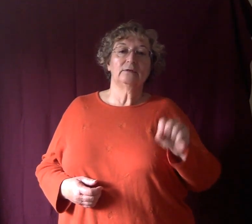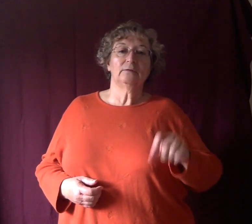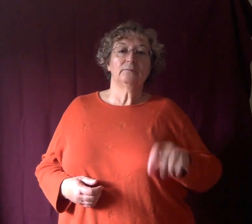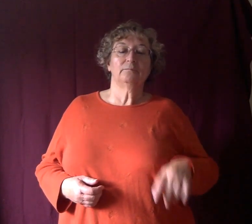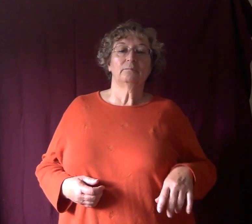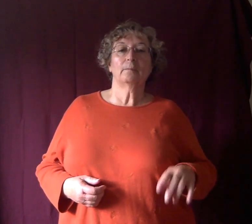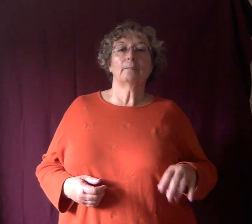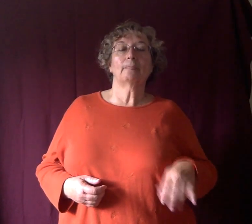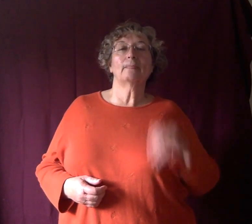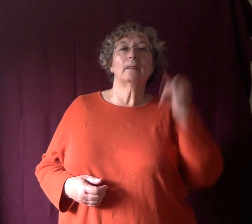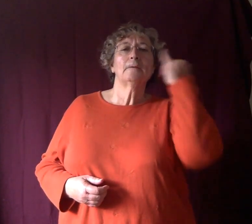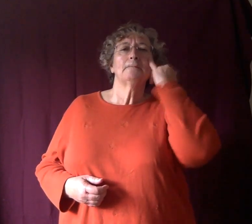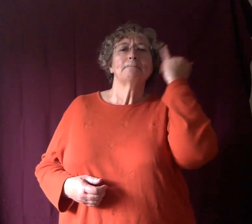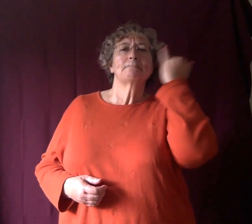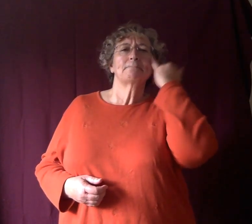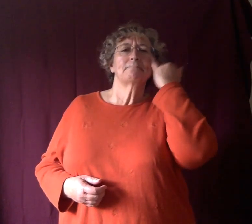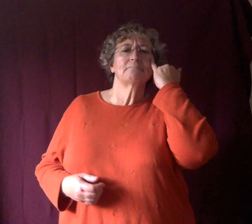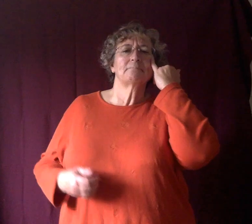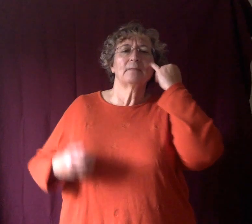the digestive system as a whole, we can see that it really